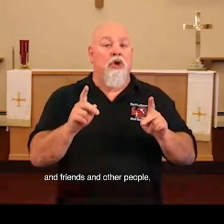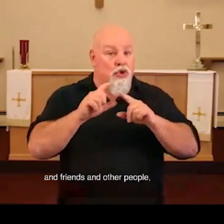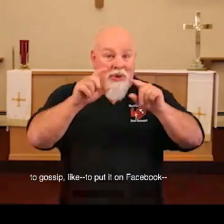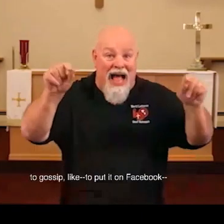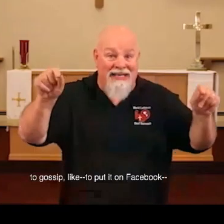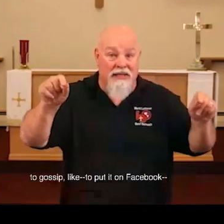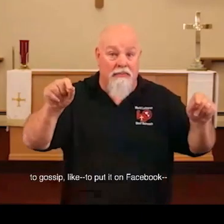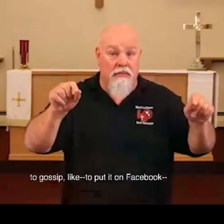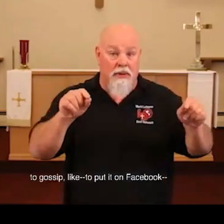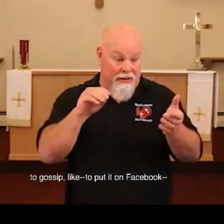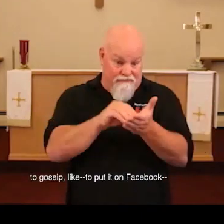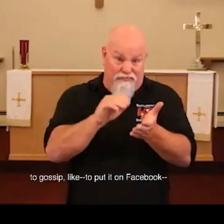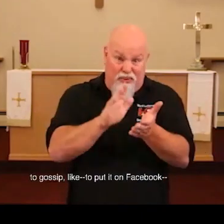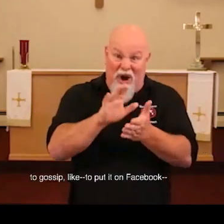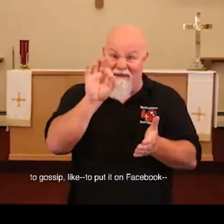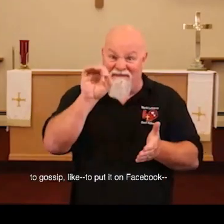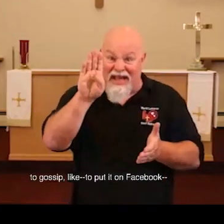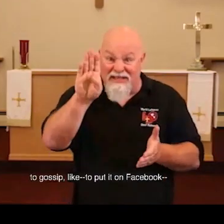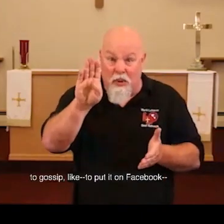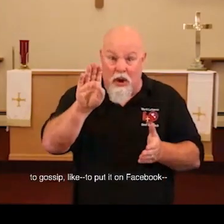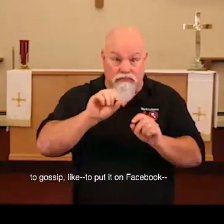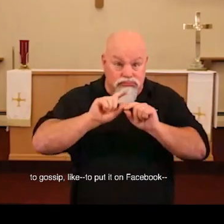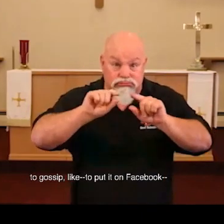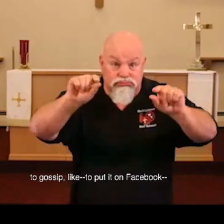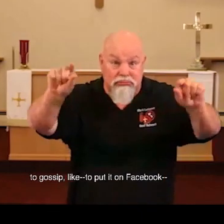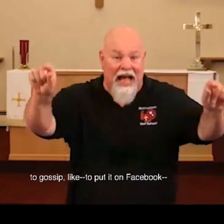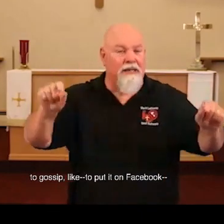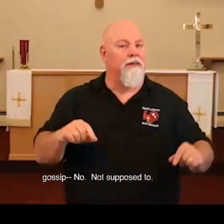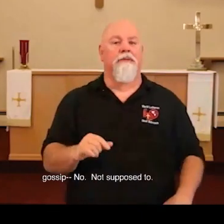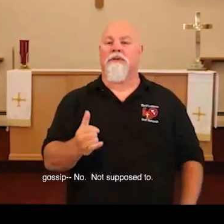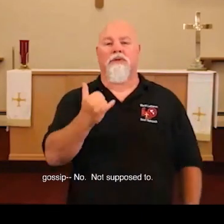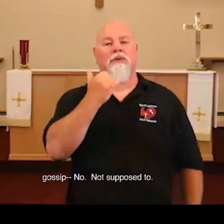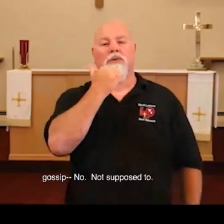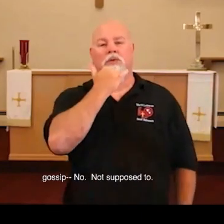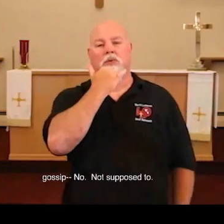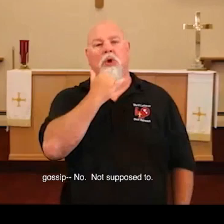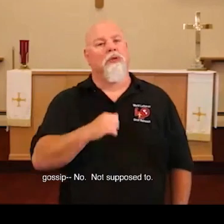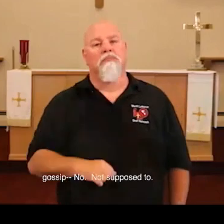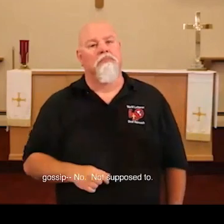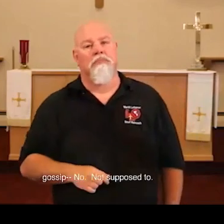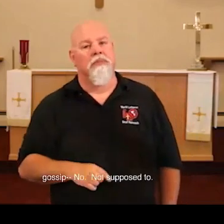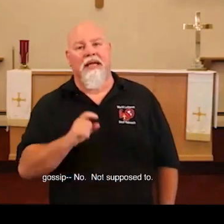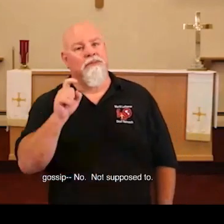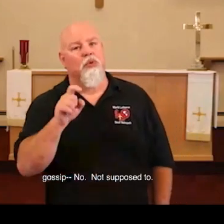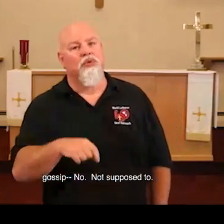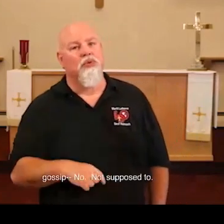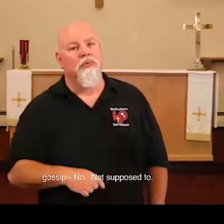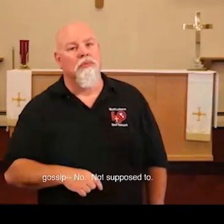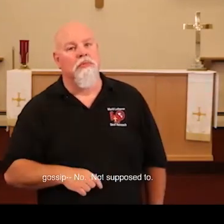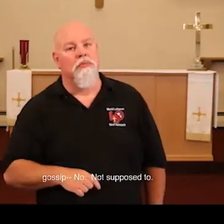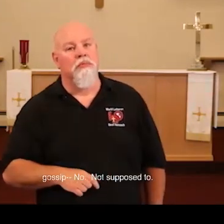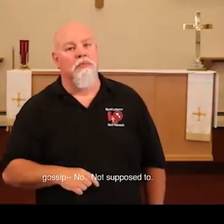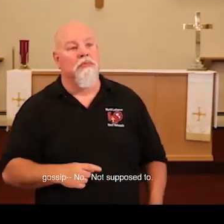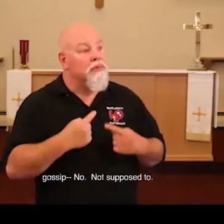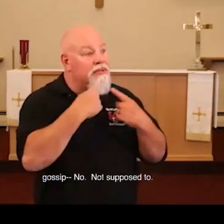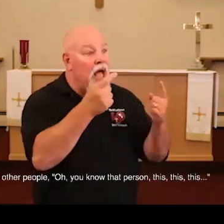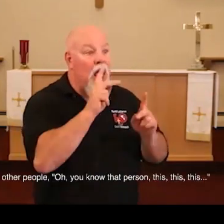to gossip, like put on Facebook, gossip, well, not supposed to. Tell